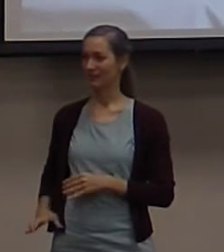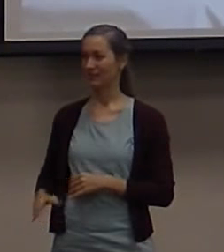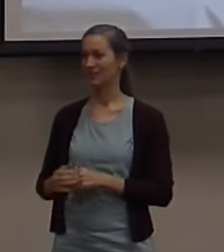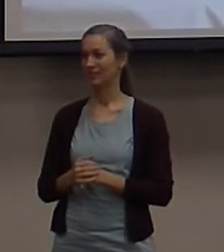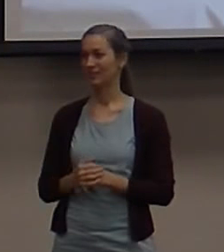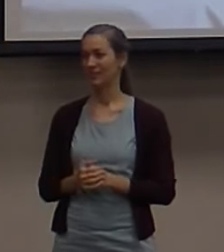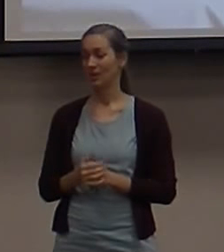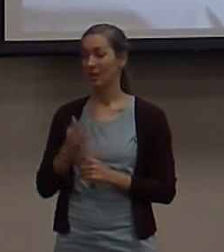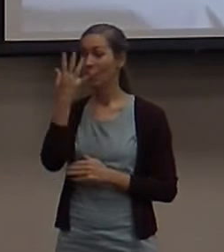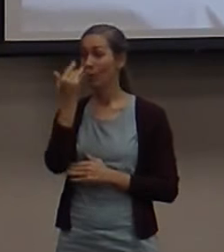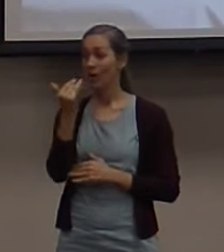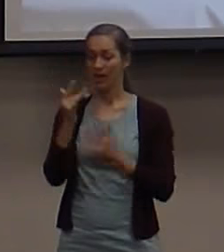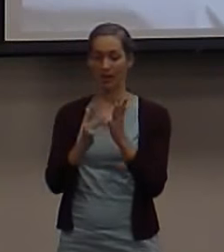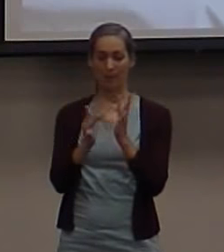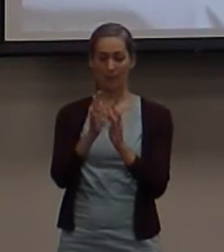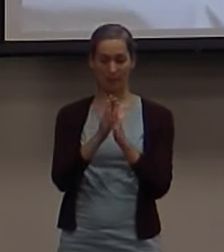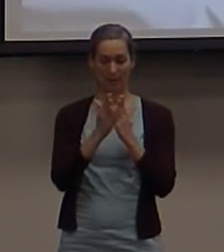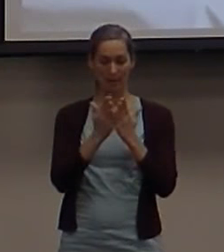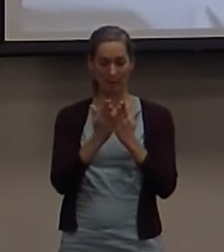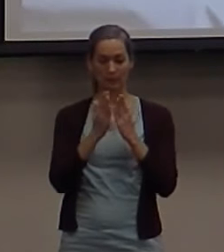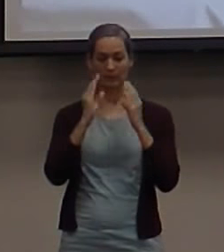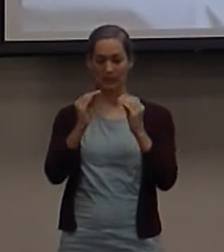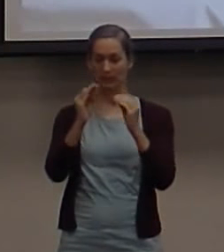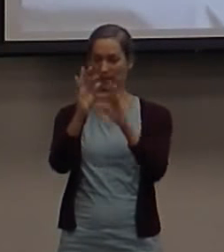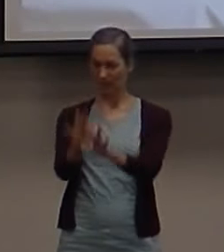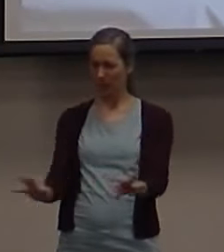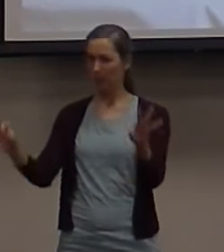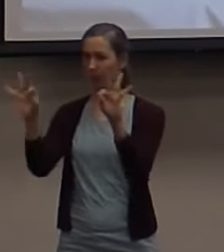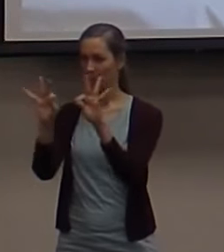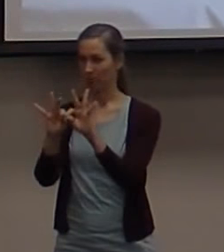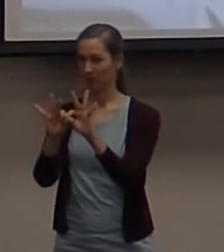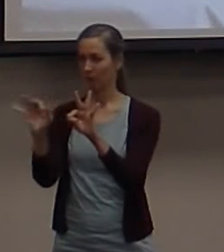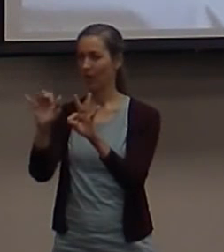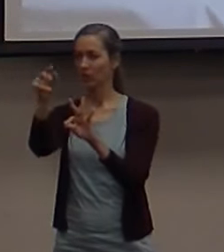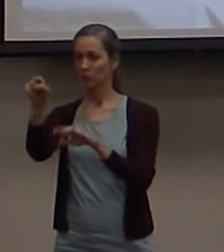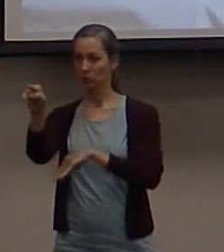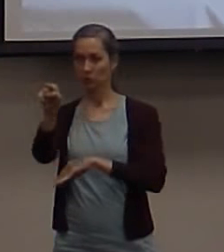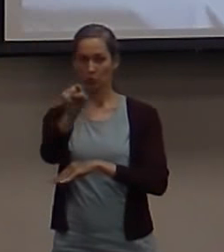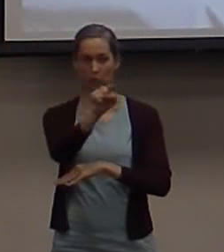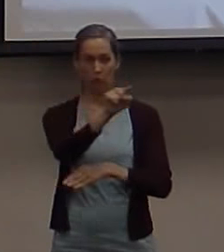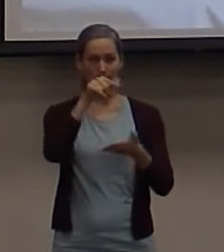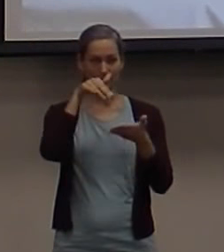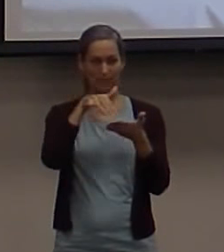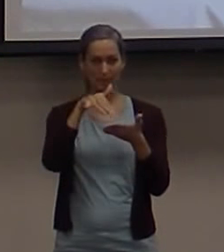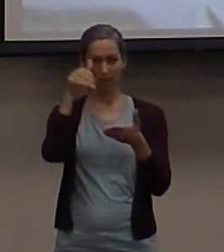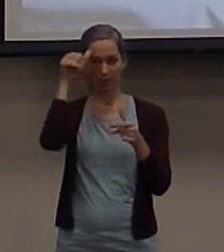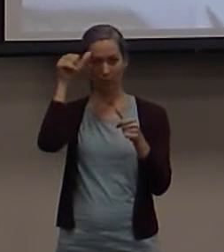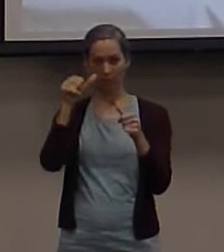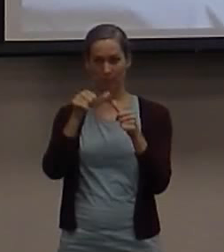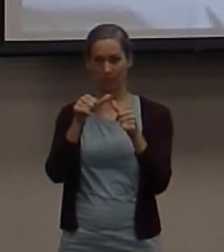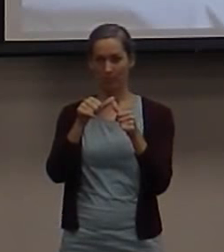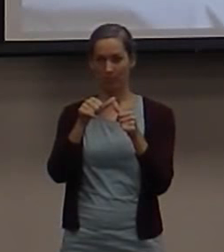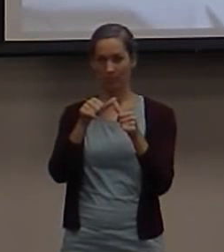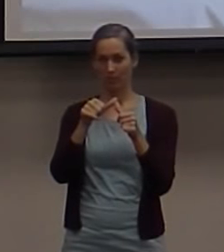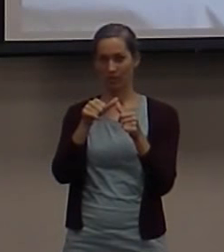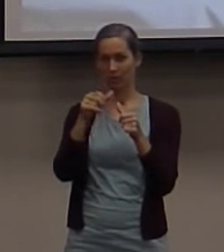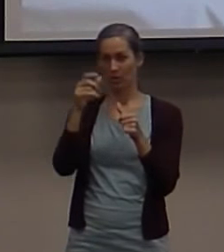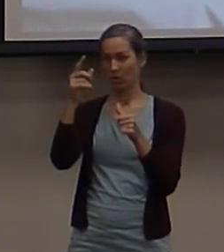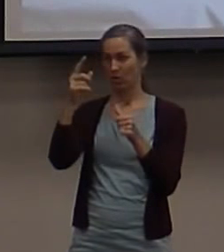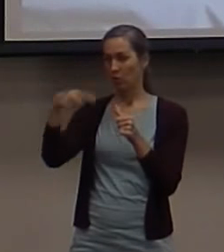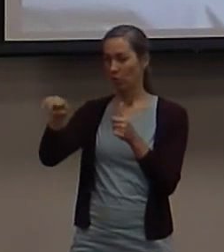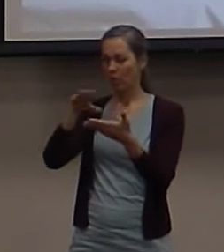because Bible teaching matters. And as you stay here, remember, you're getting something these guys would dream of.